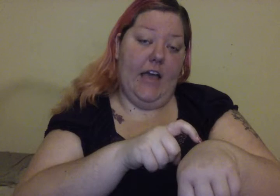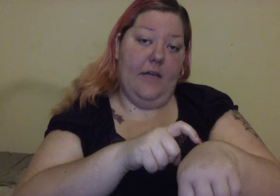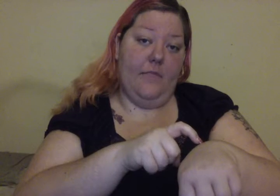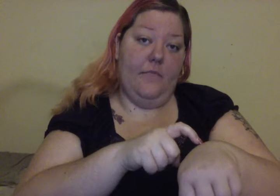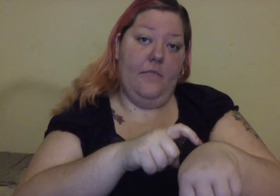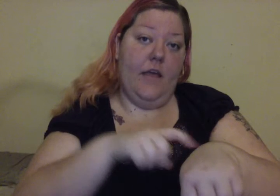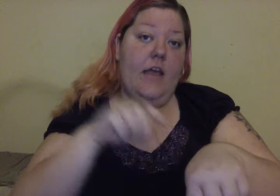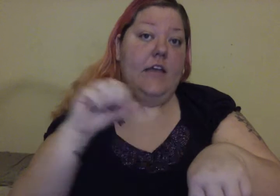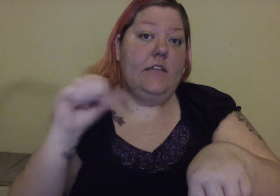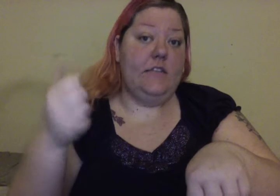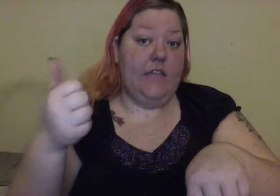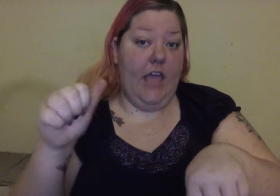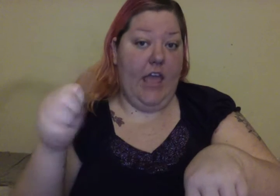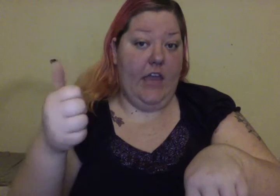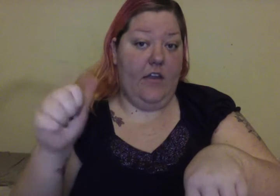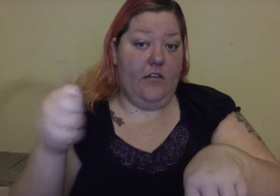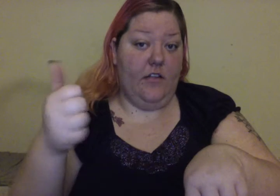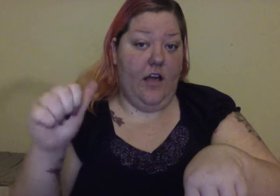Time, 10 o'clock.